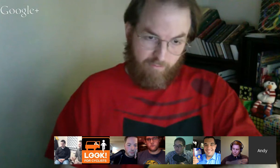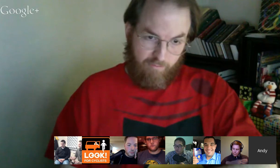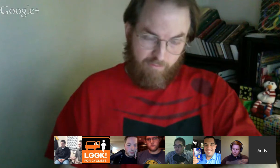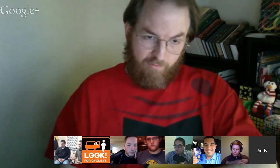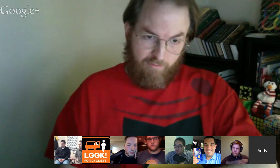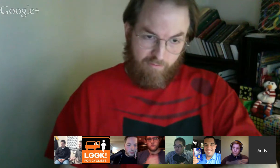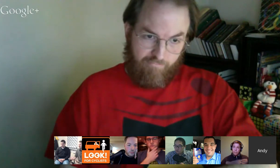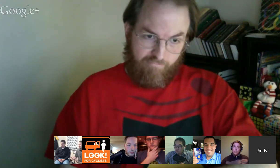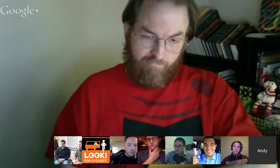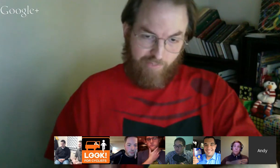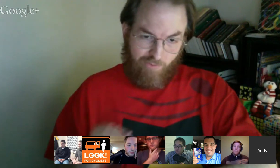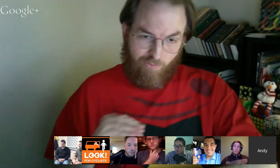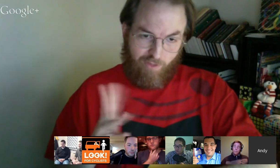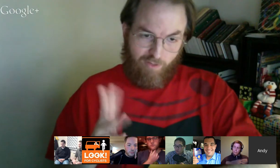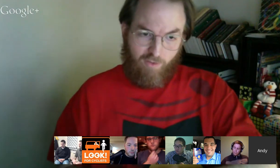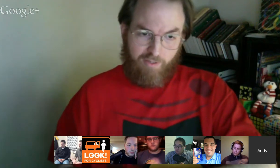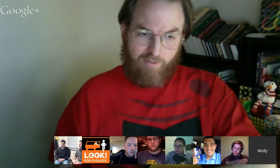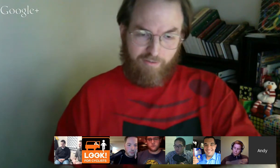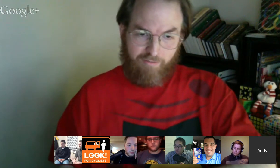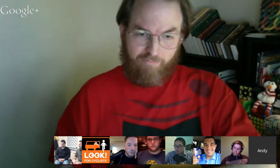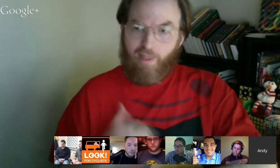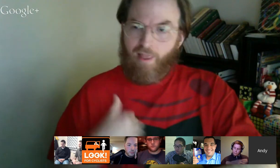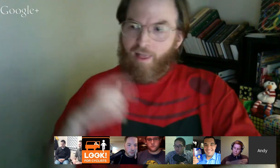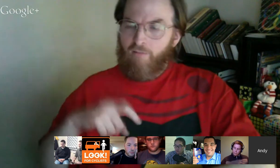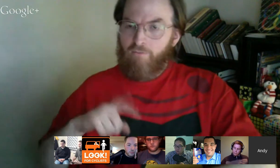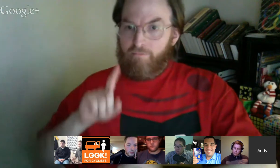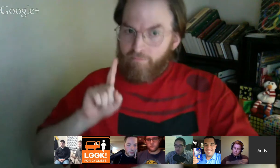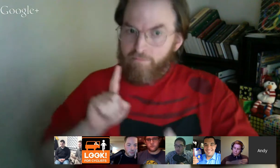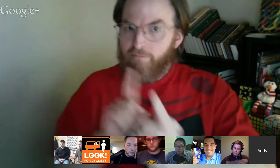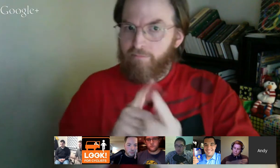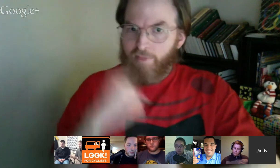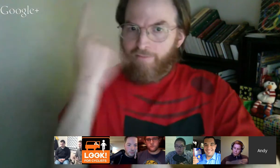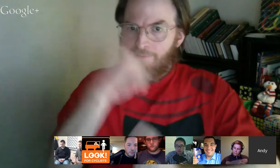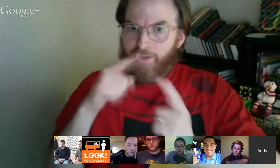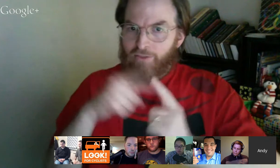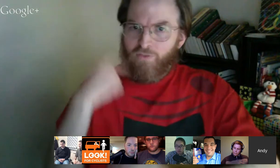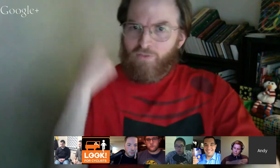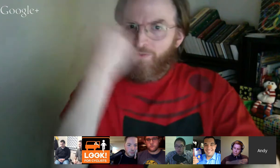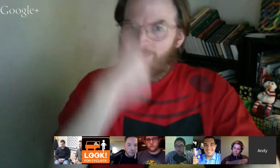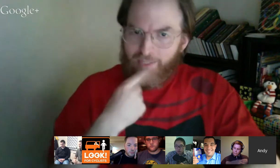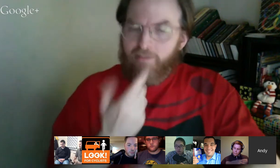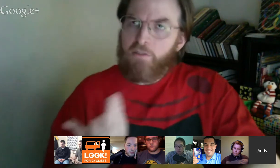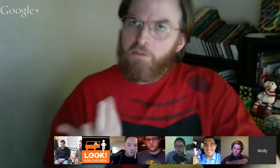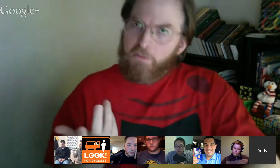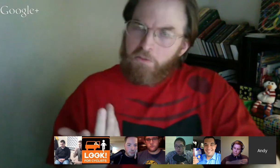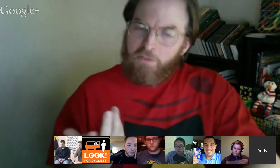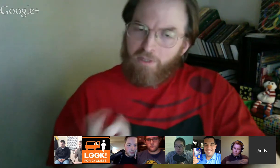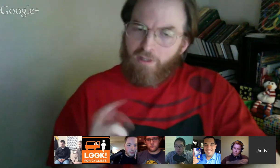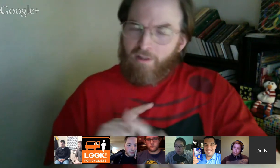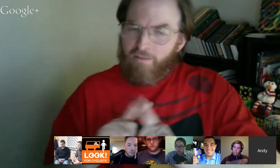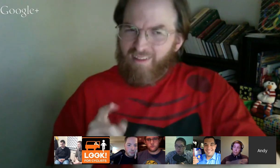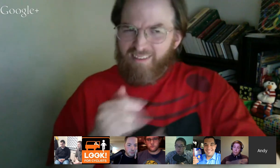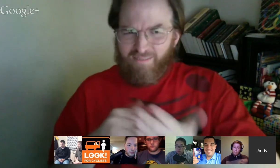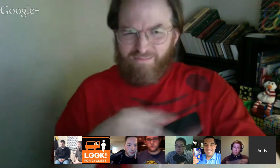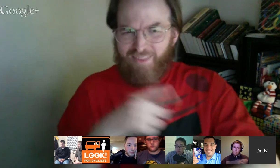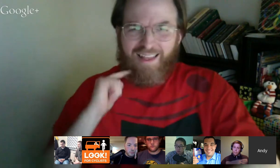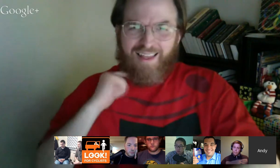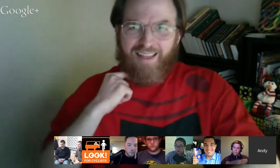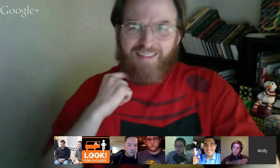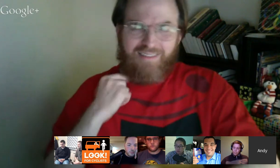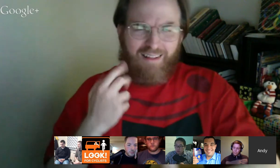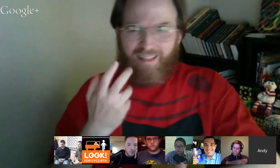So, I guess how would I work with that? So I said, oh, okay. He said that I needed to meet with people face to